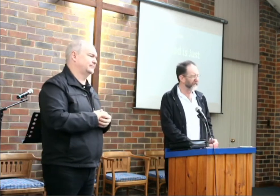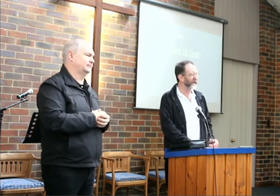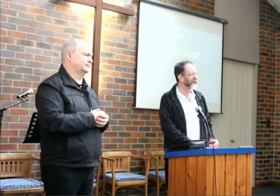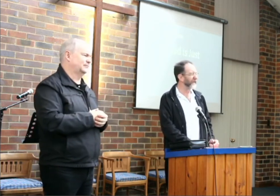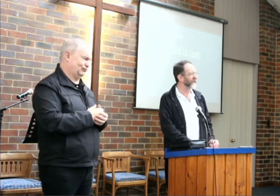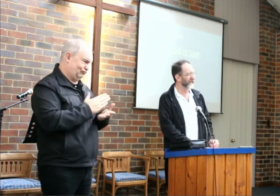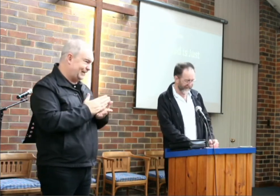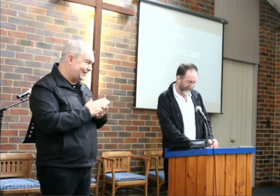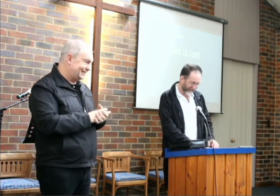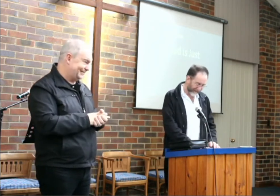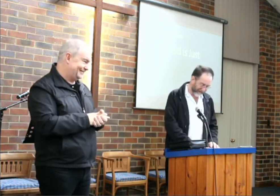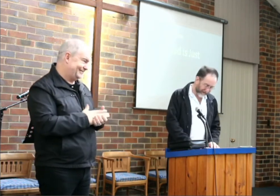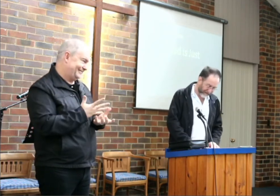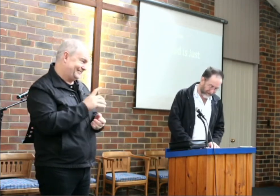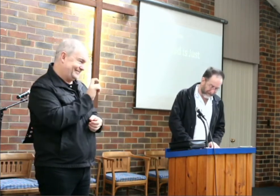Really?